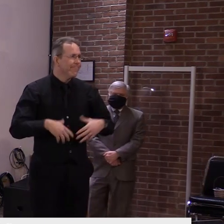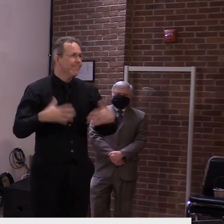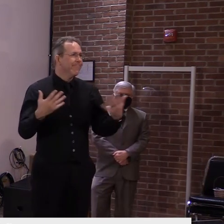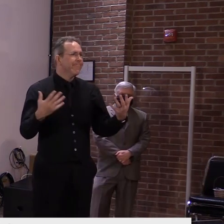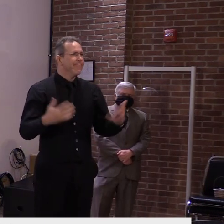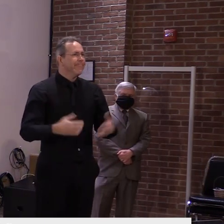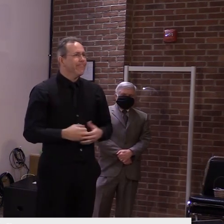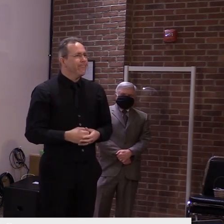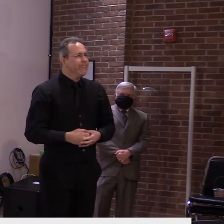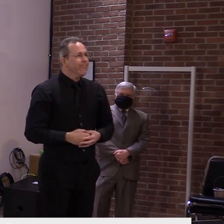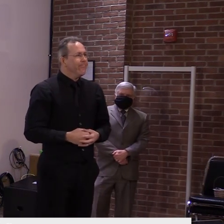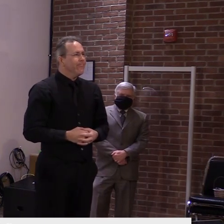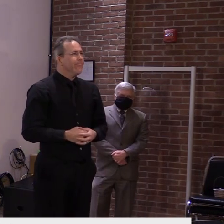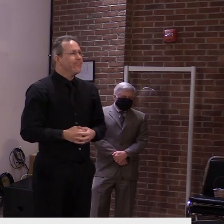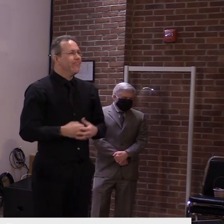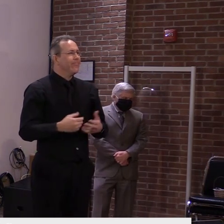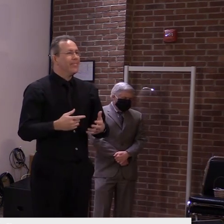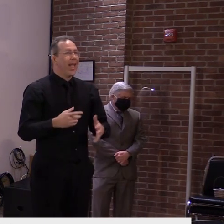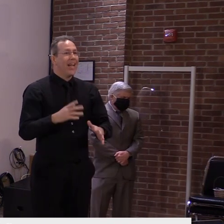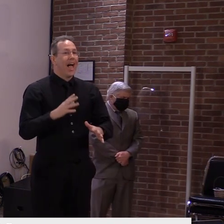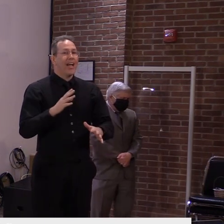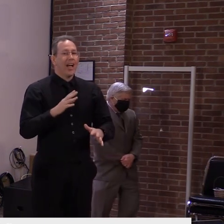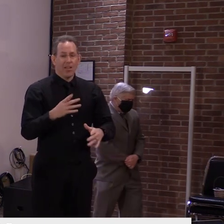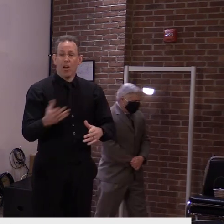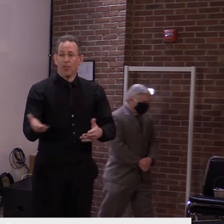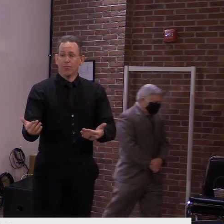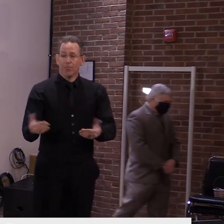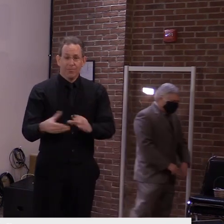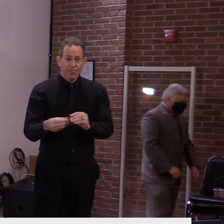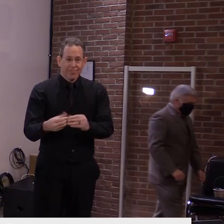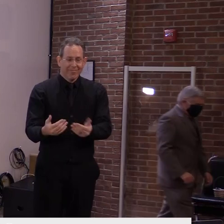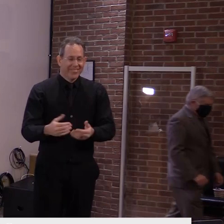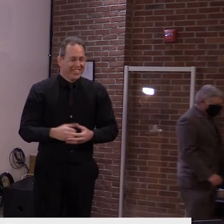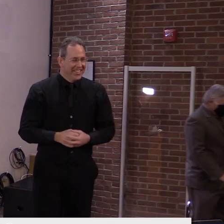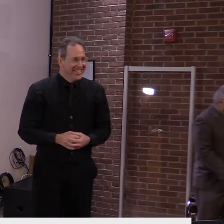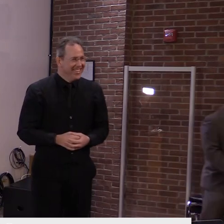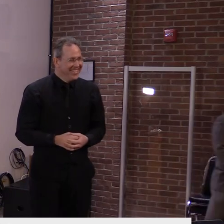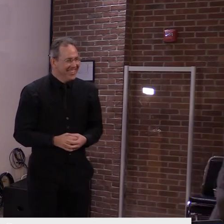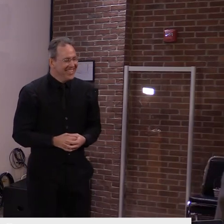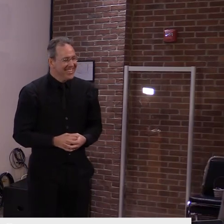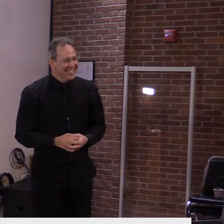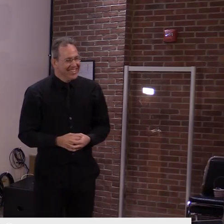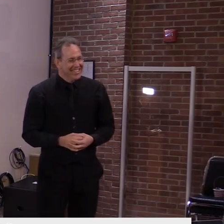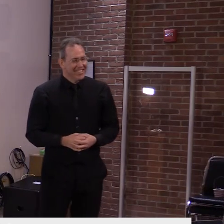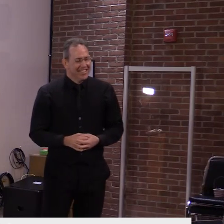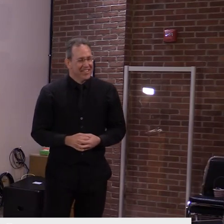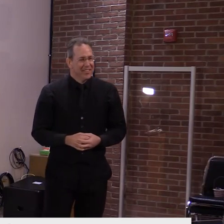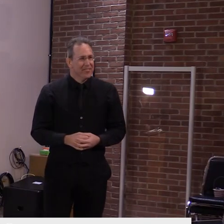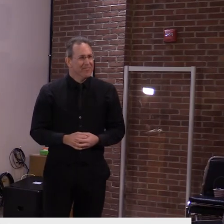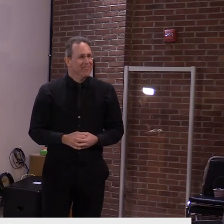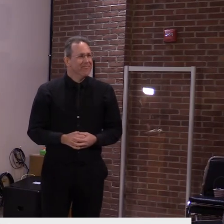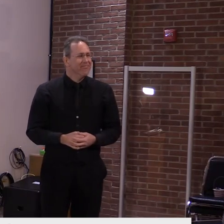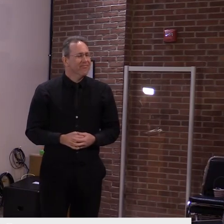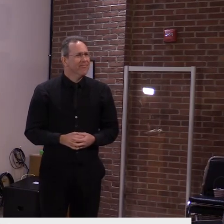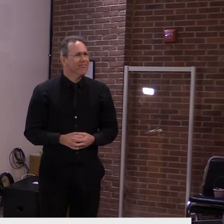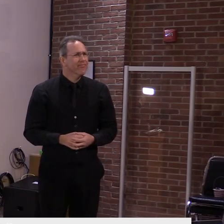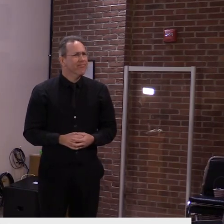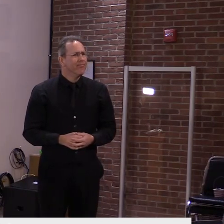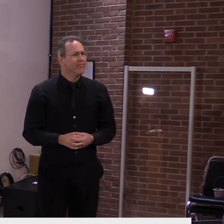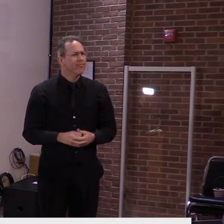Can you hear me now? We can. Go ahead, Carolyn. Okay, great. So we received a flyer